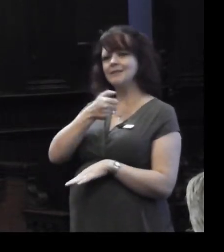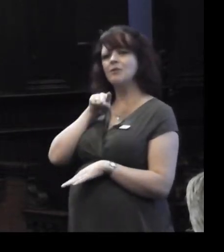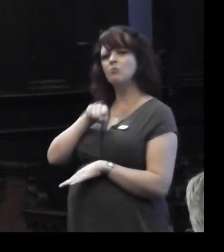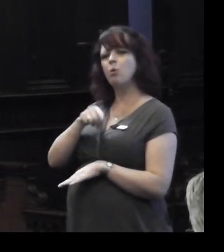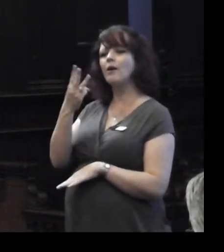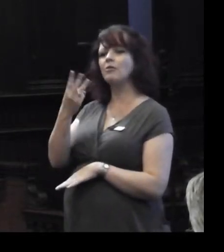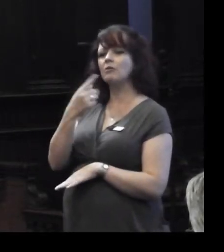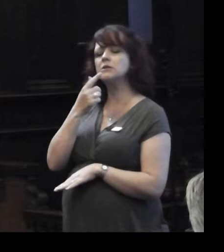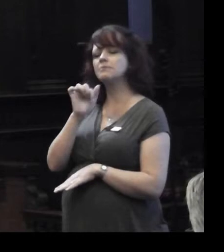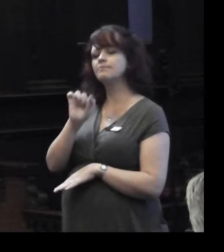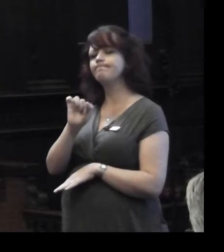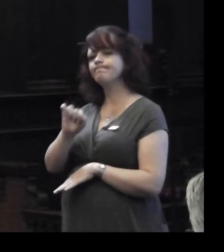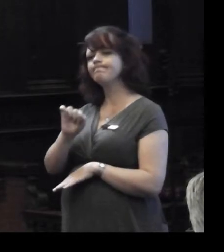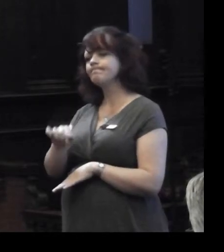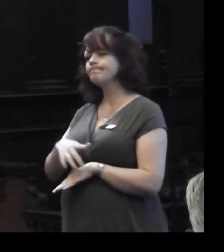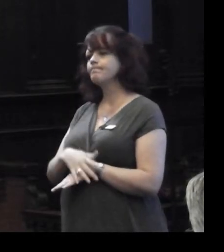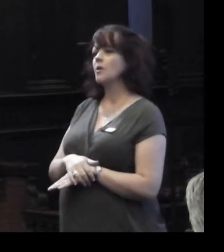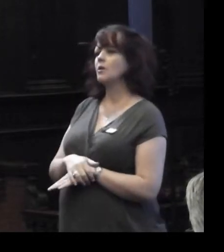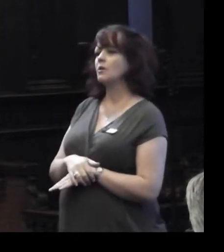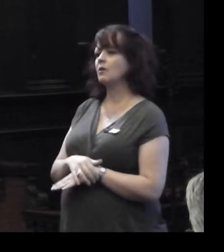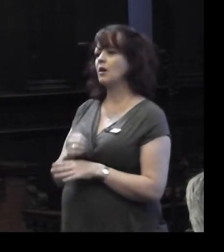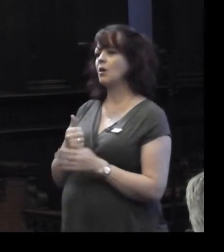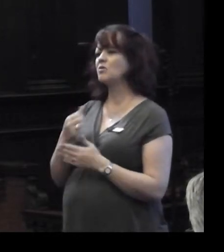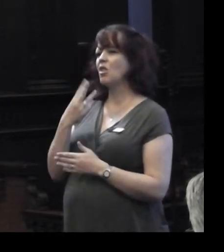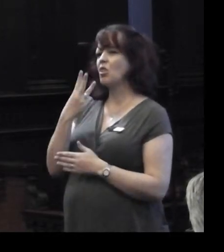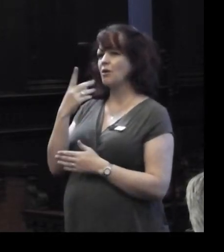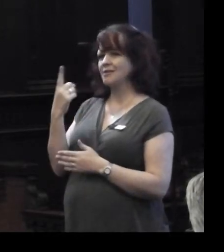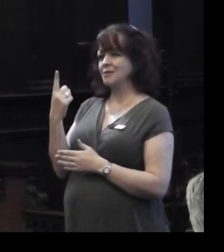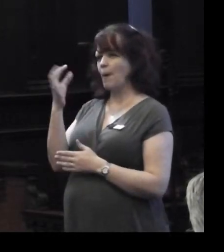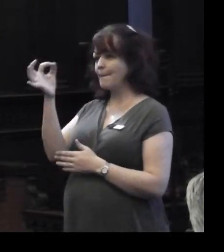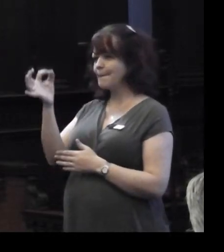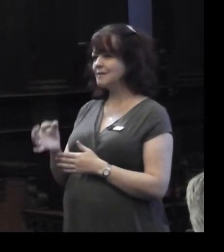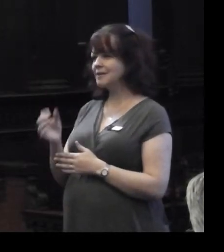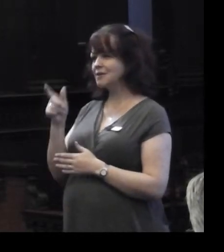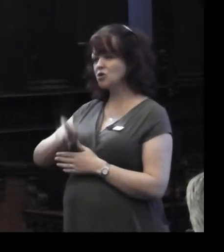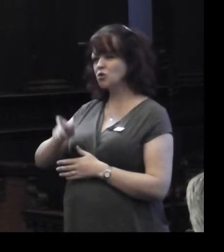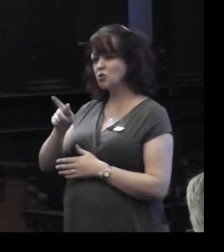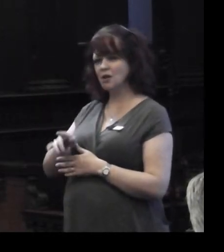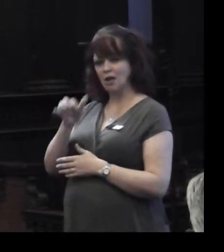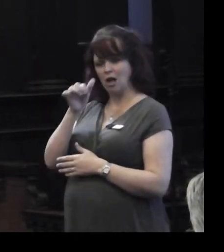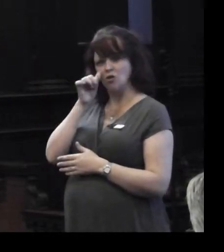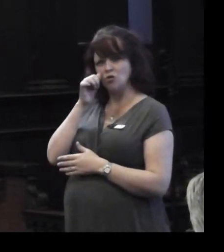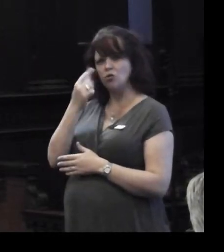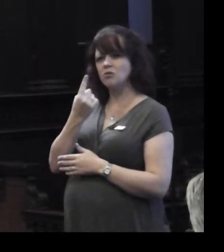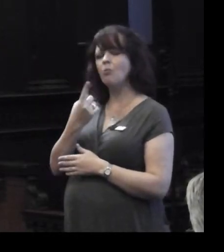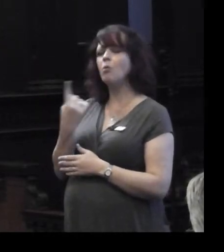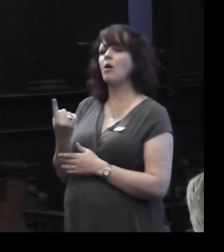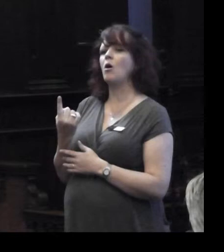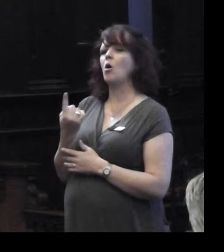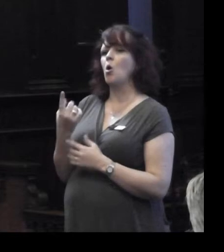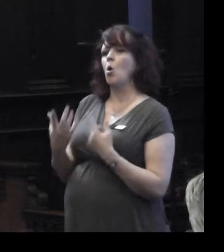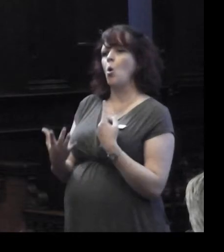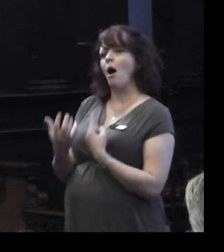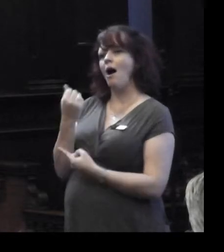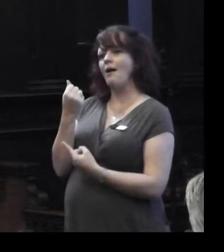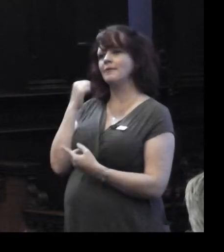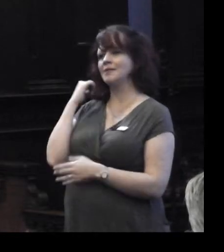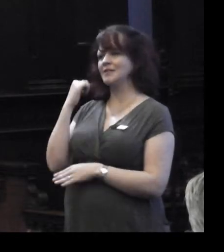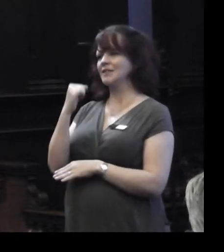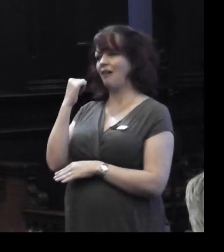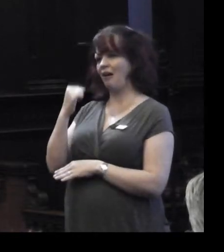16.3% said they did, and alarmingly, 31% of students knew someone that carried a knife on a regular